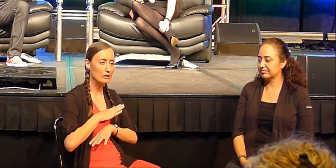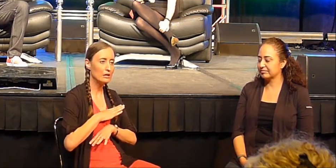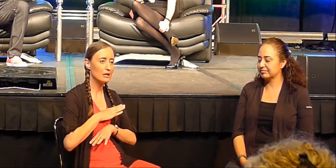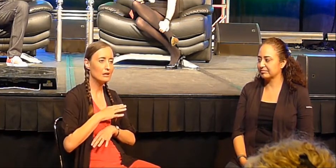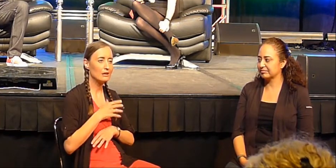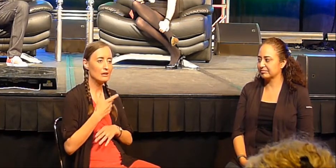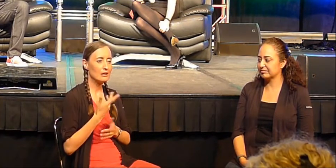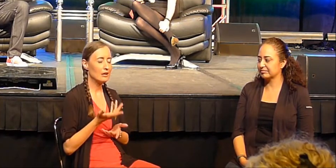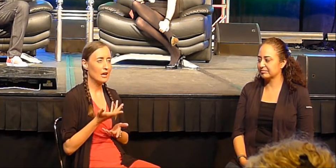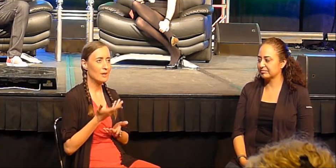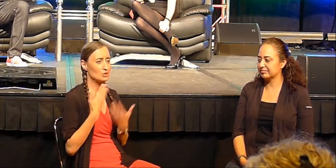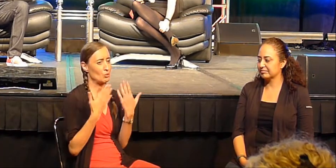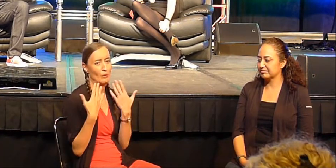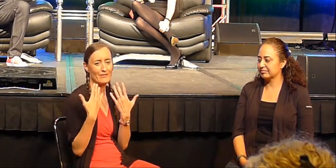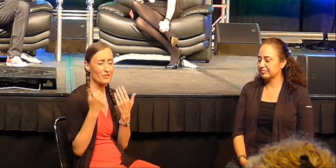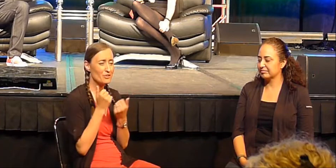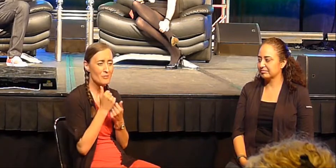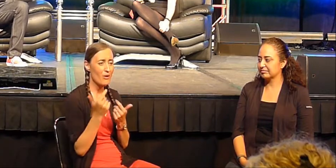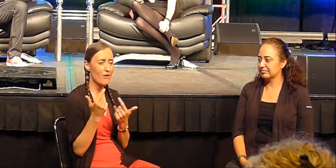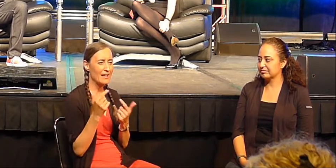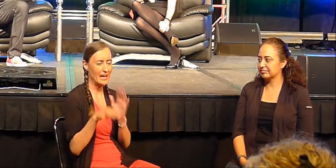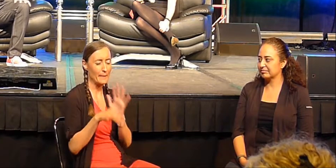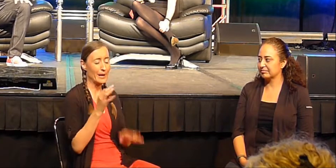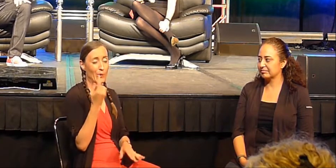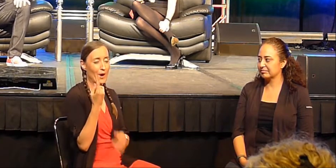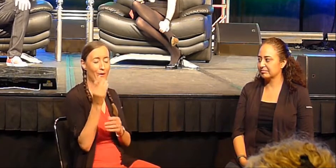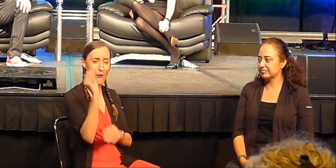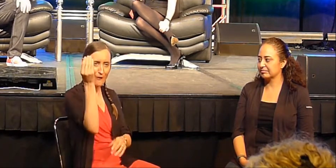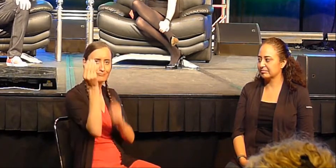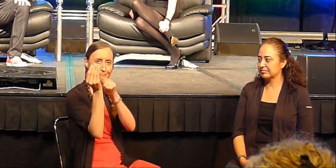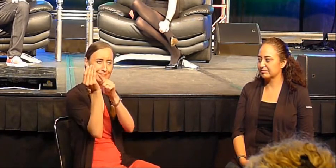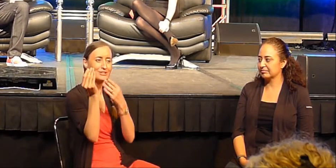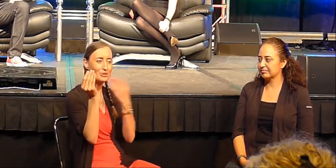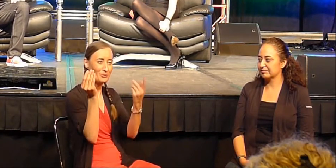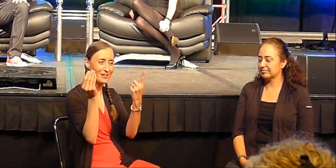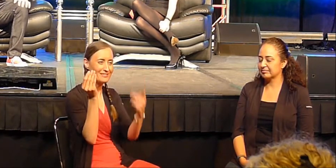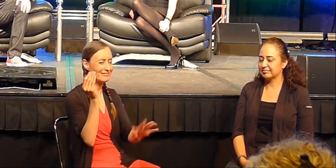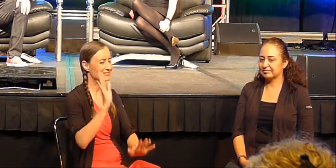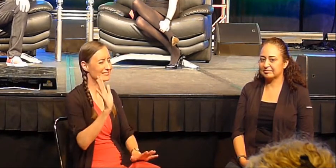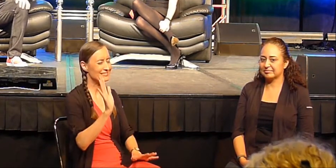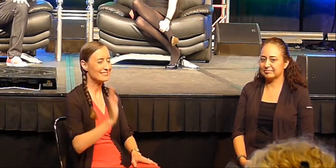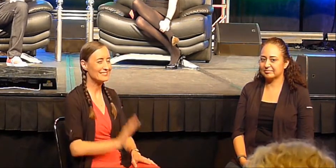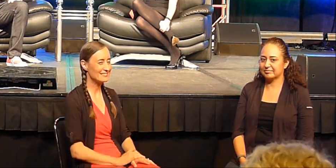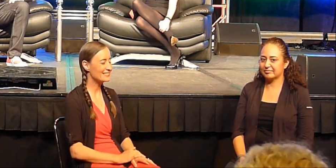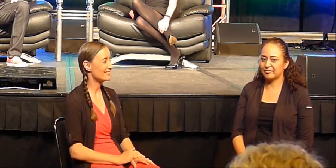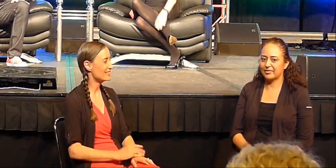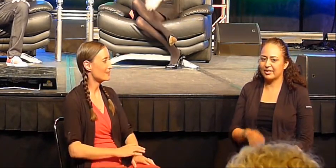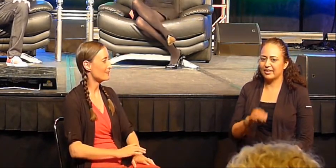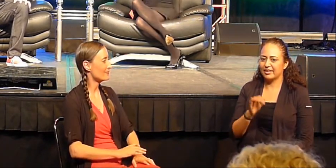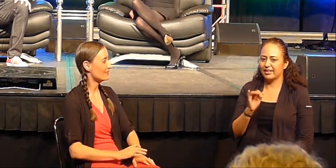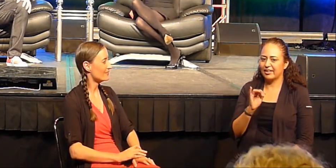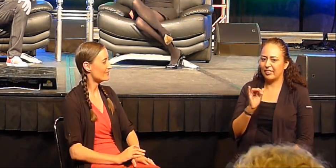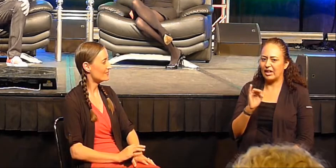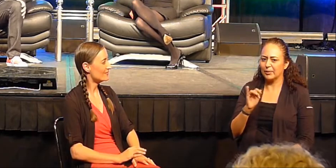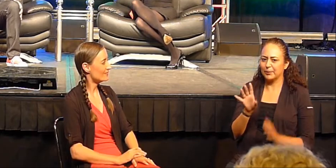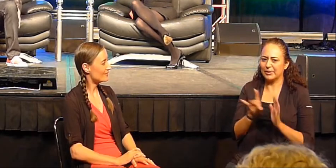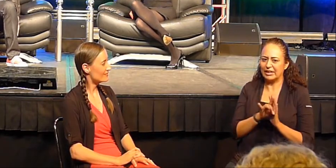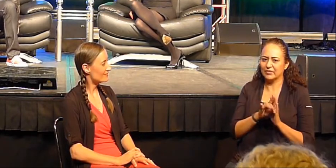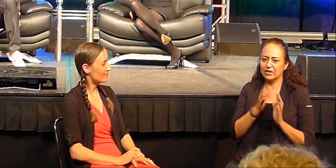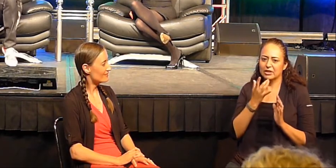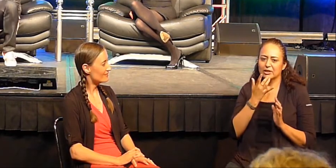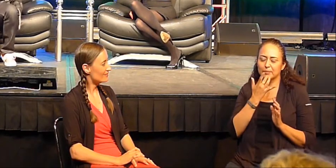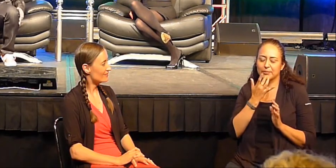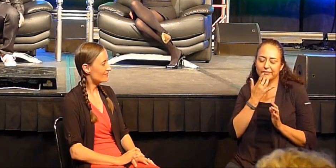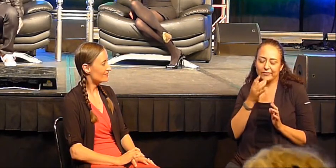grateful for them all that I can't sort of pick one over another, really, you know? Yeah. It's like picking a favorite child. Right?